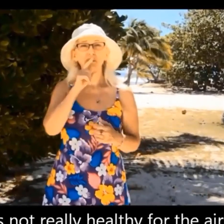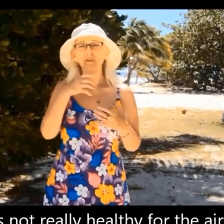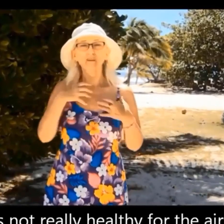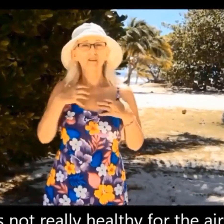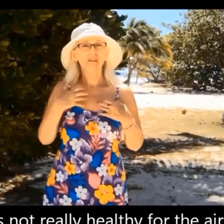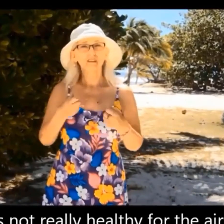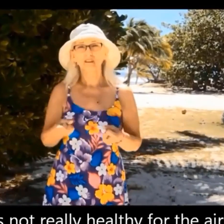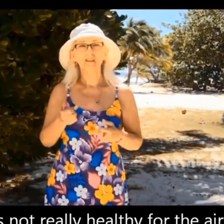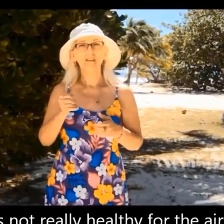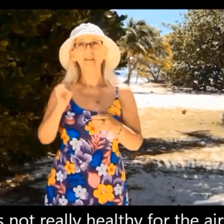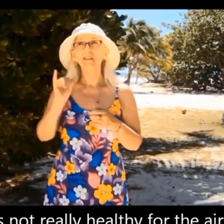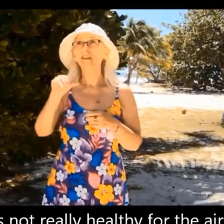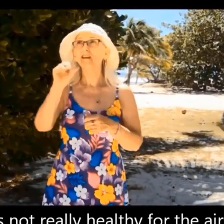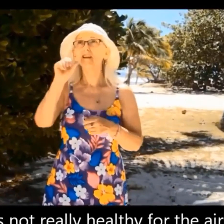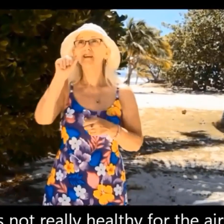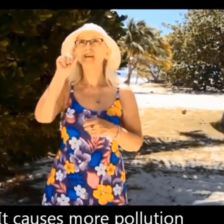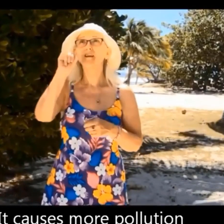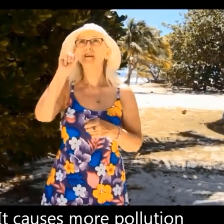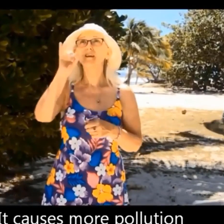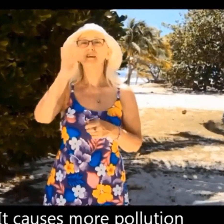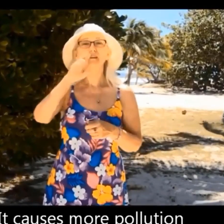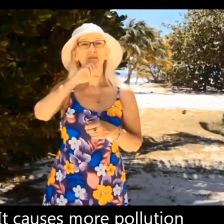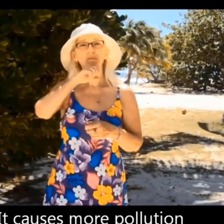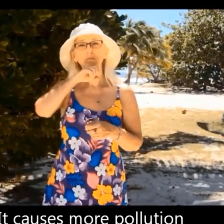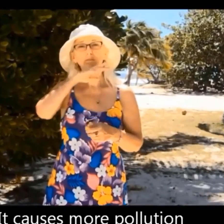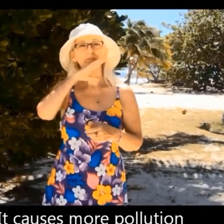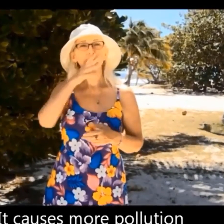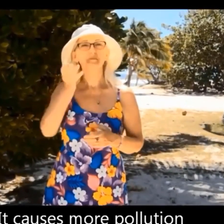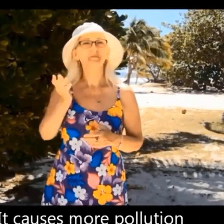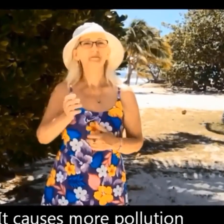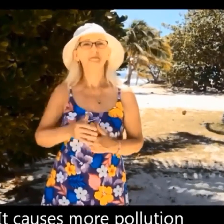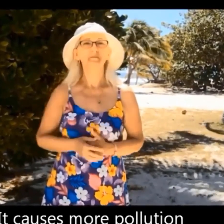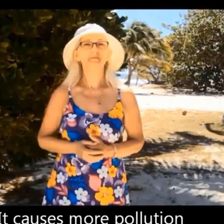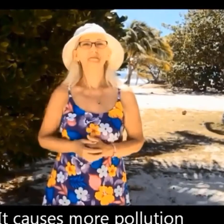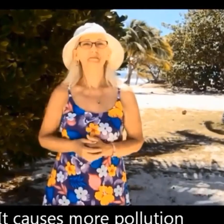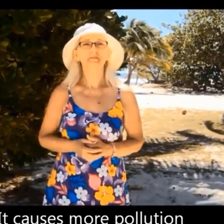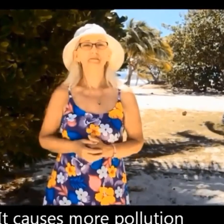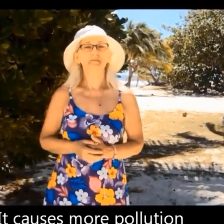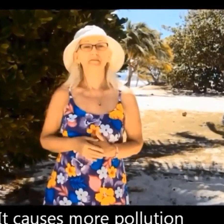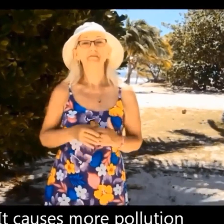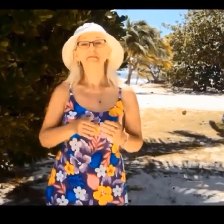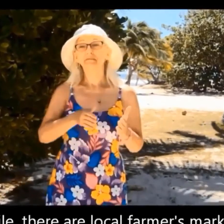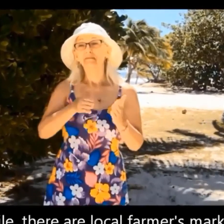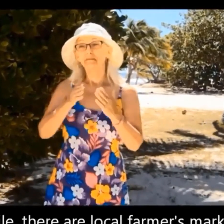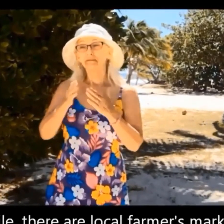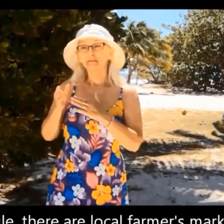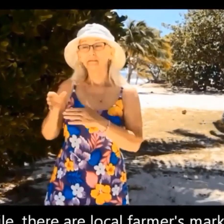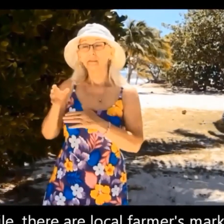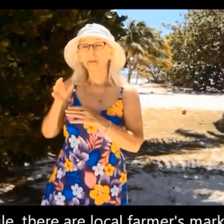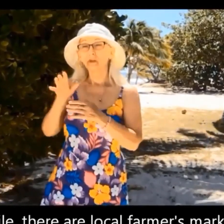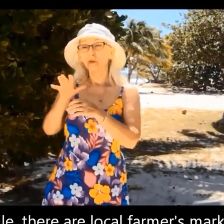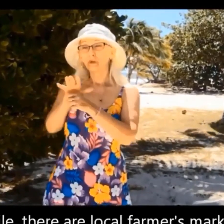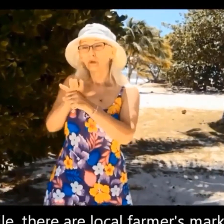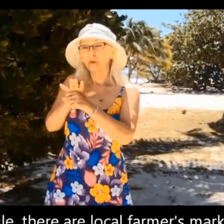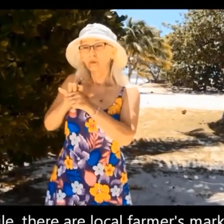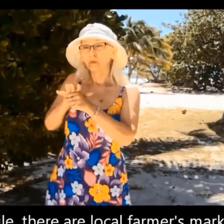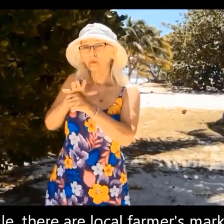That's not really healthy for the air. It causes more pollution. Meanwhile, there are local